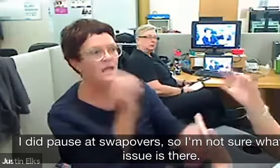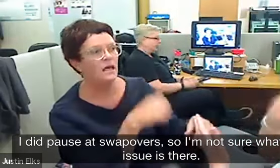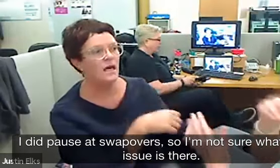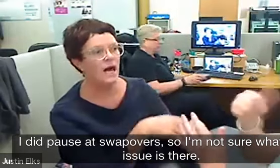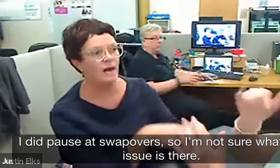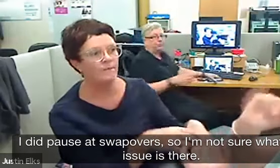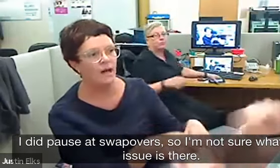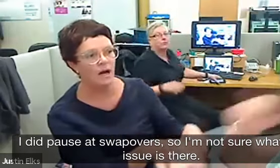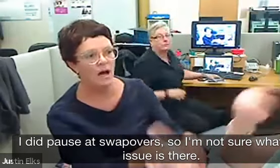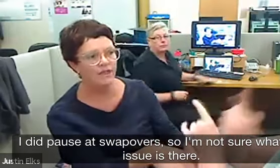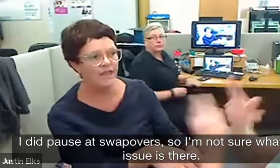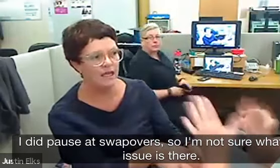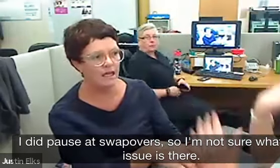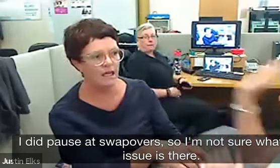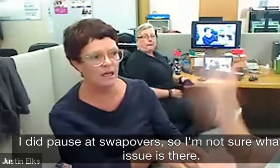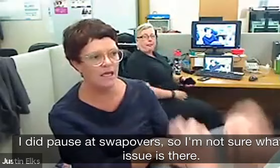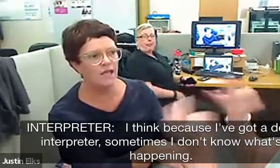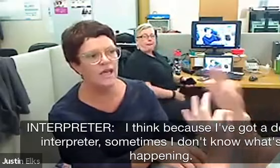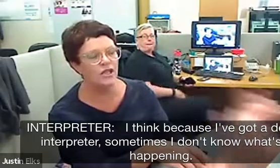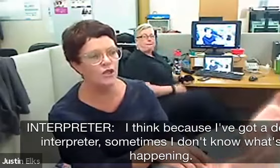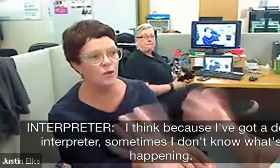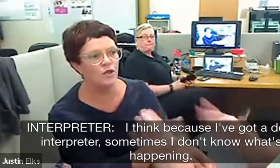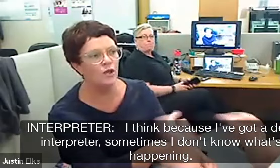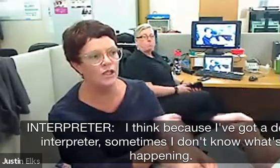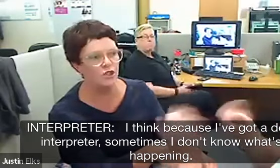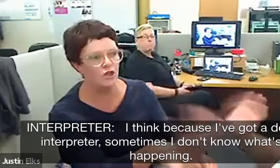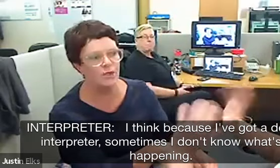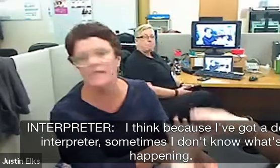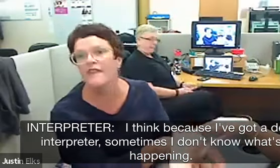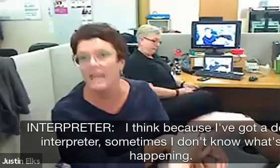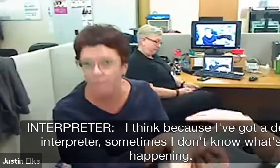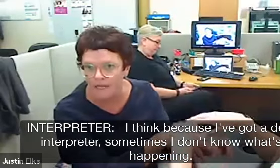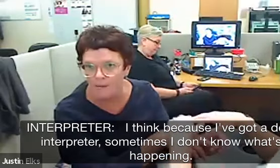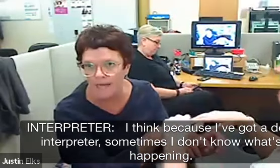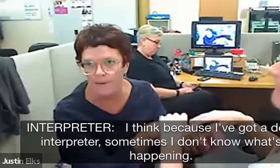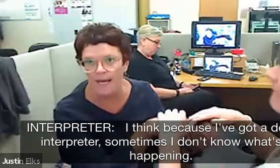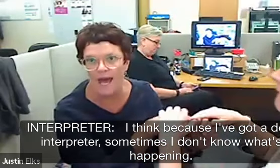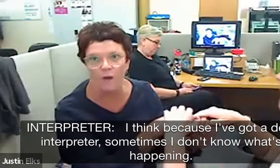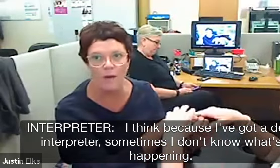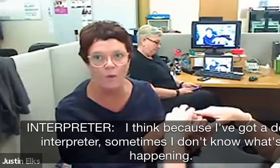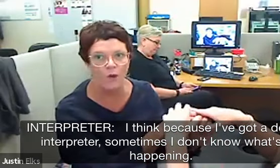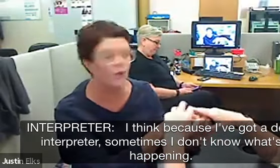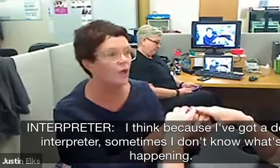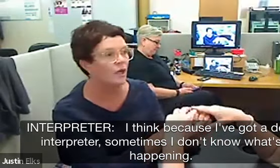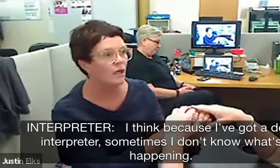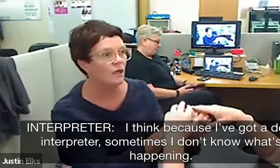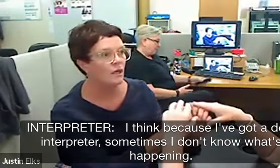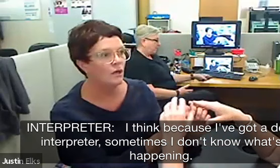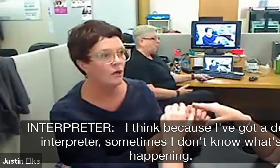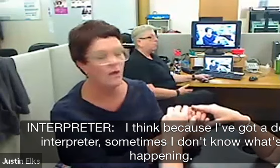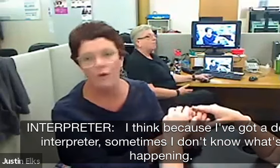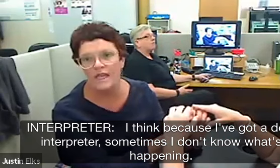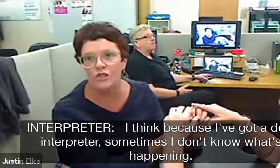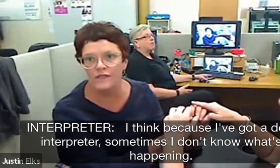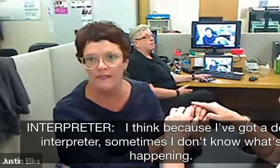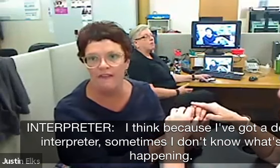happening. I think, yeah, you need to talk with all interpreters for their feedback about how it might work,